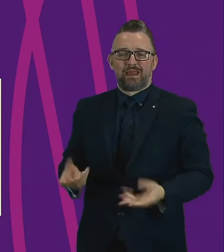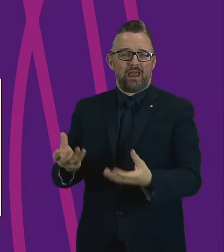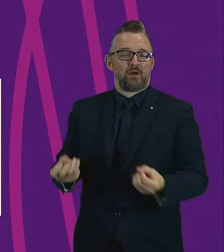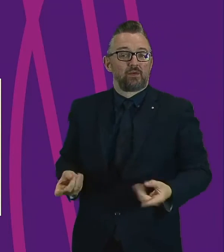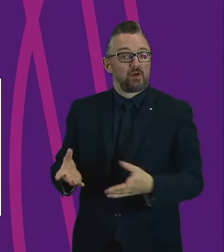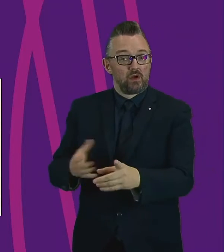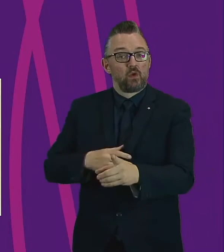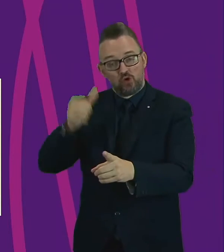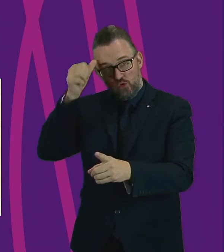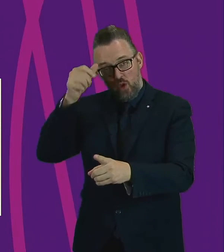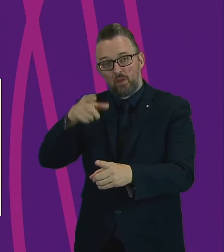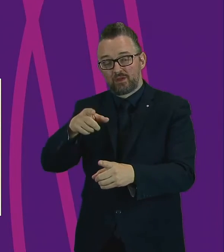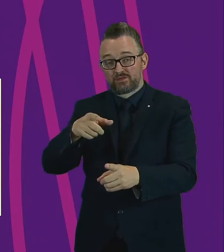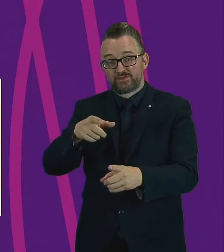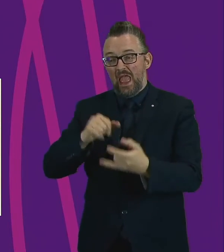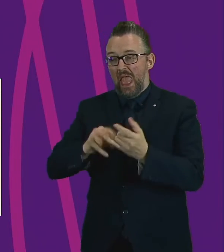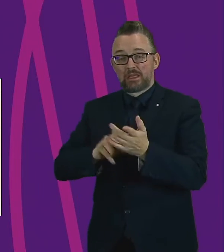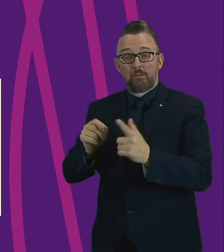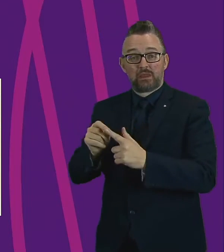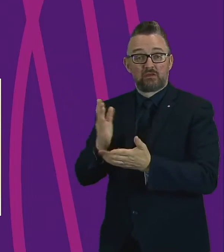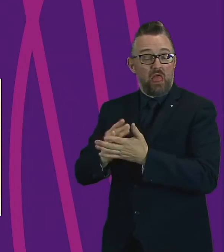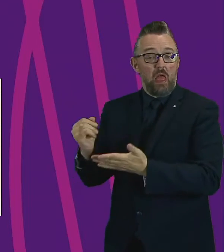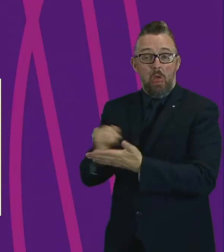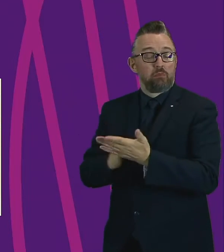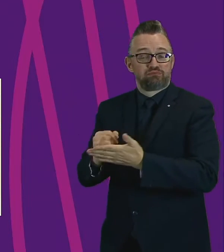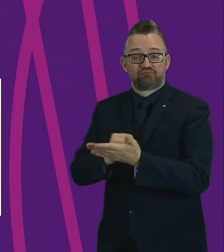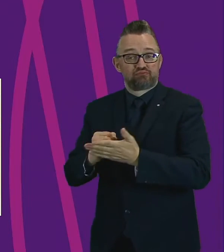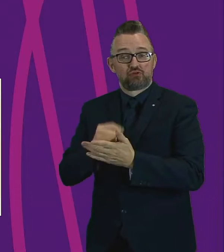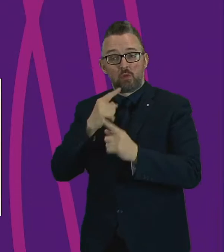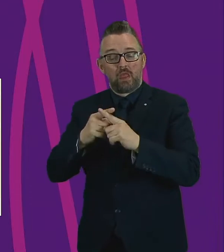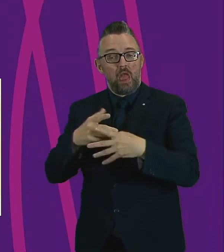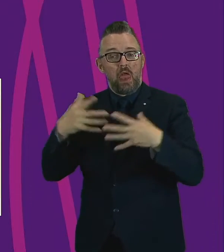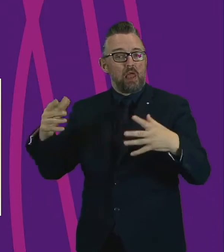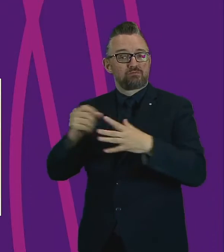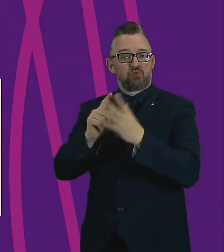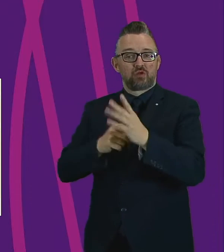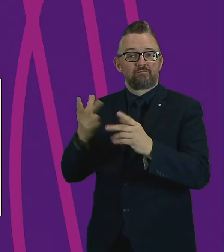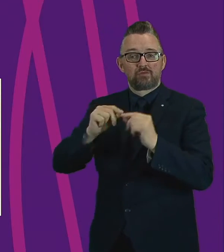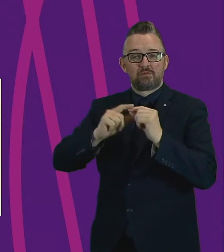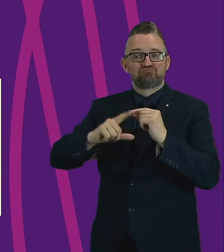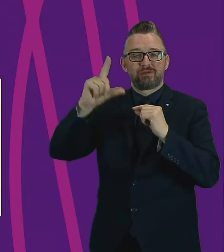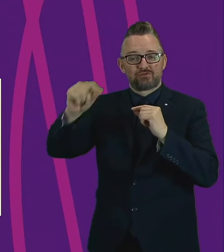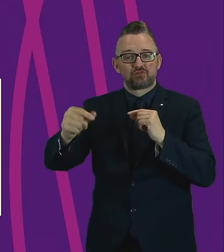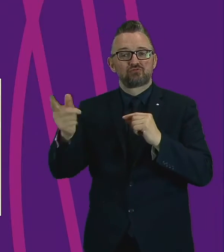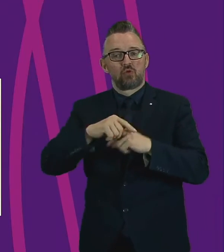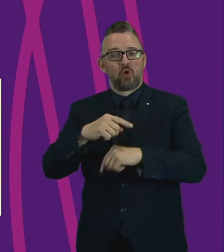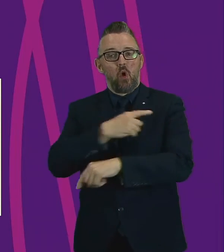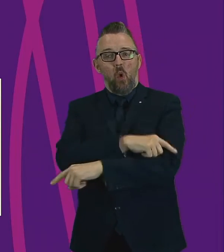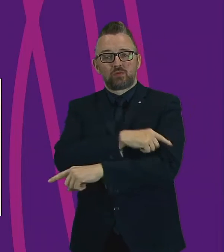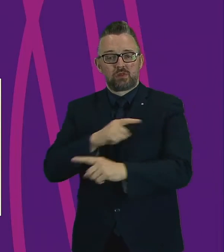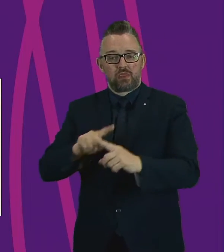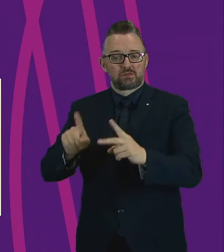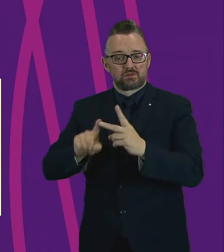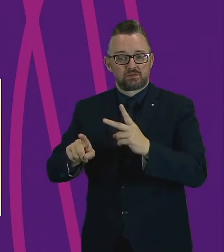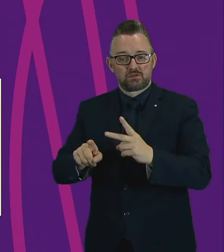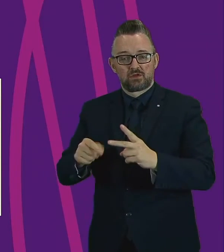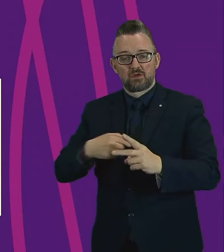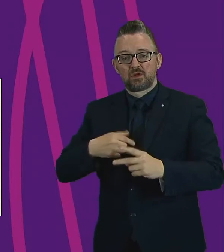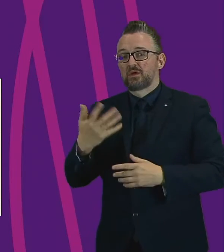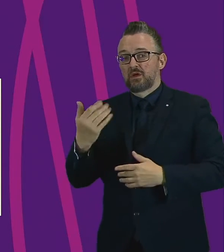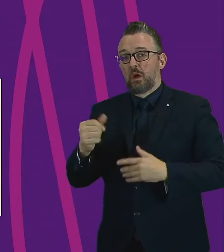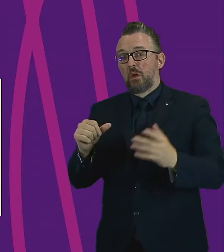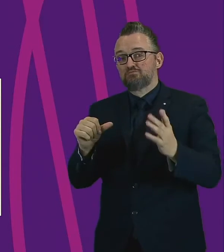know the dismal track record this SNP government has on large infrastructure projects from bridges to hospitals. So we have a problem